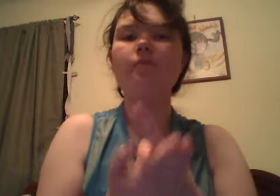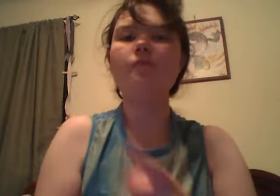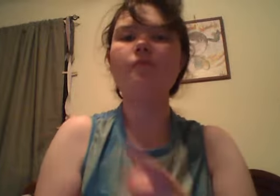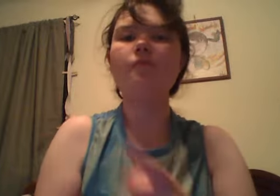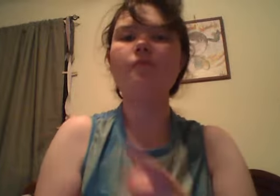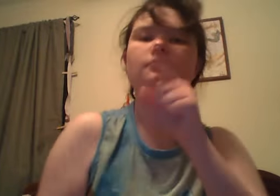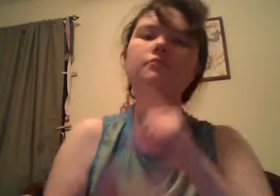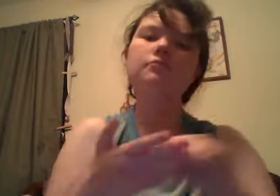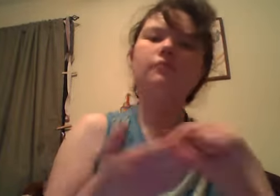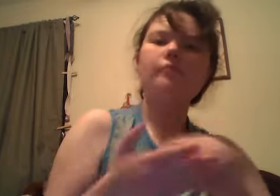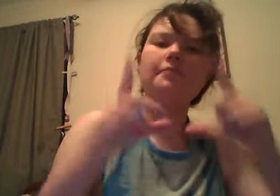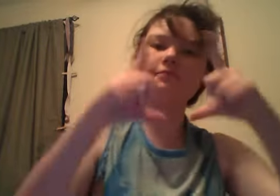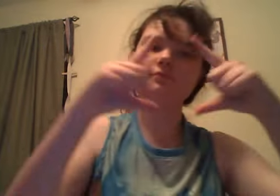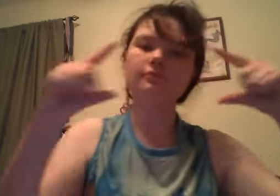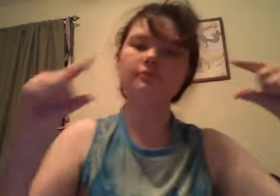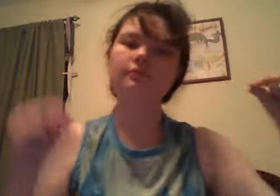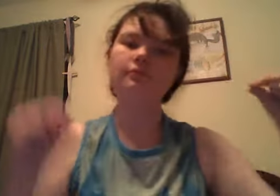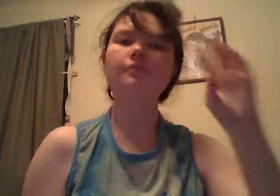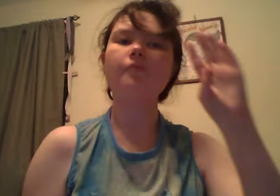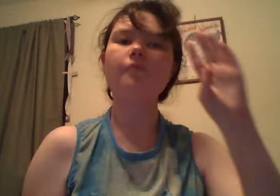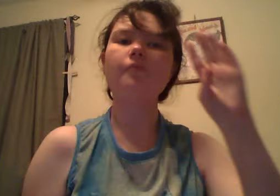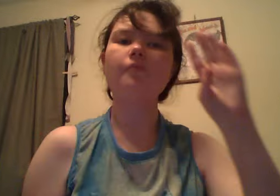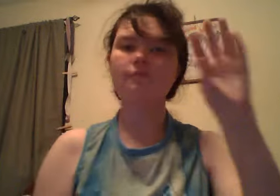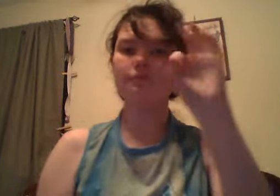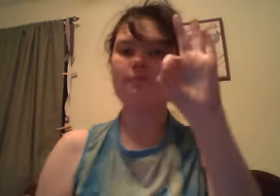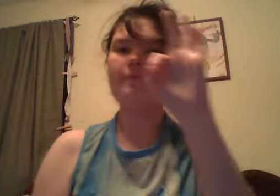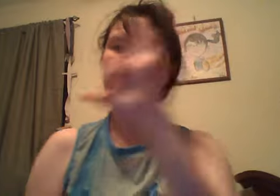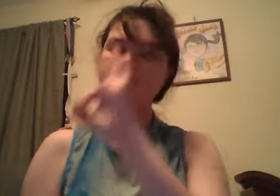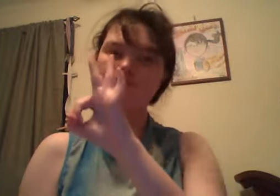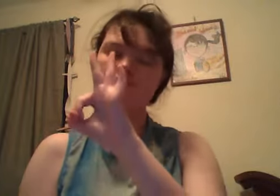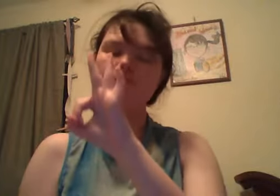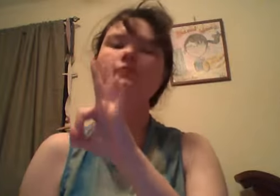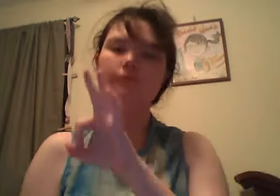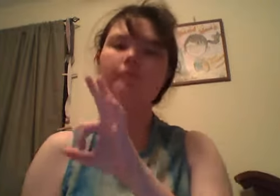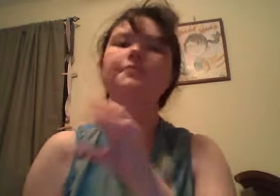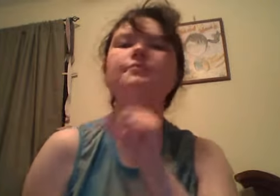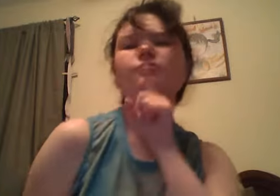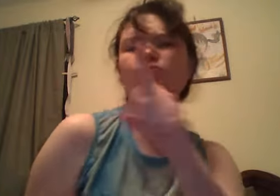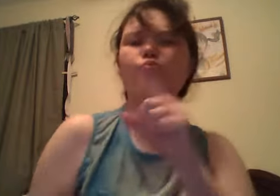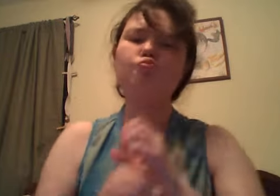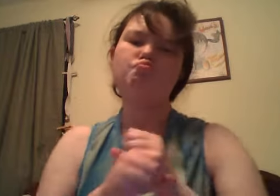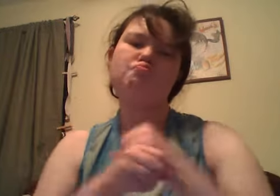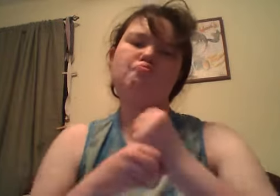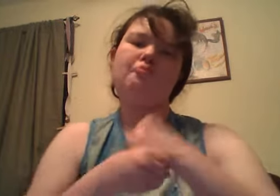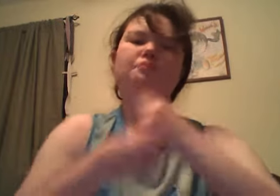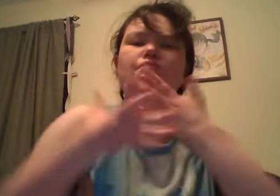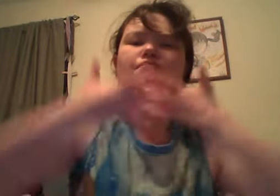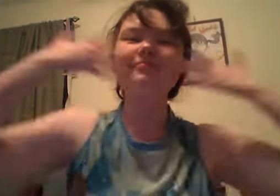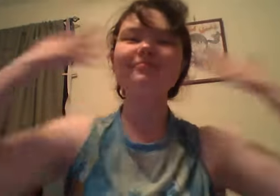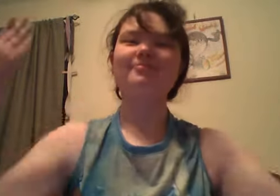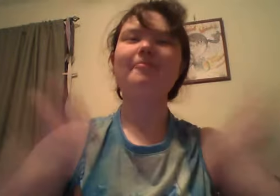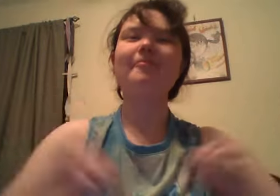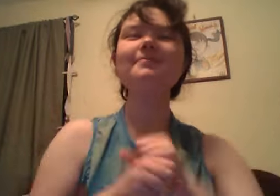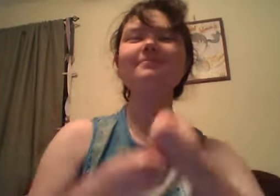We signed our cards and letters, D-F-F You've got a million ways to